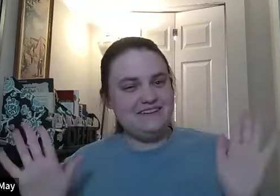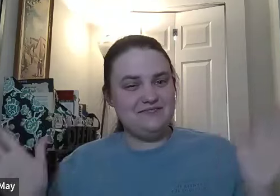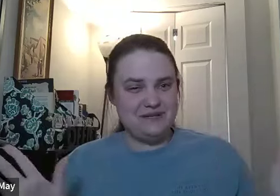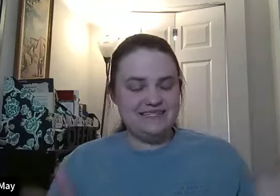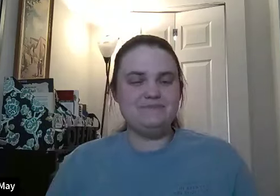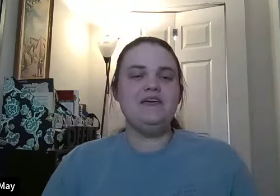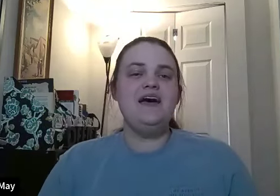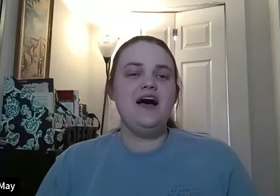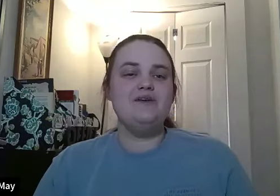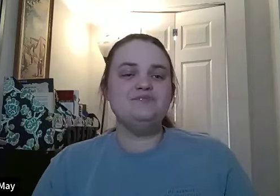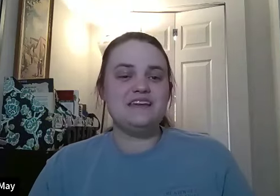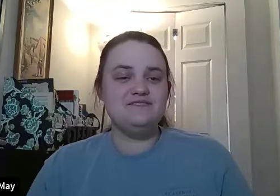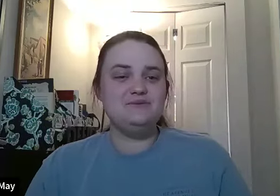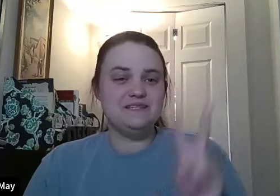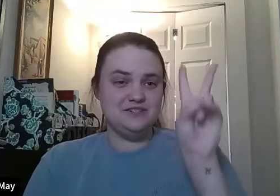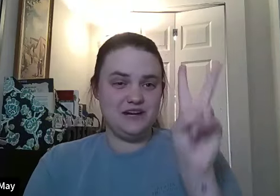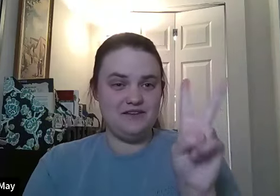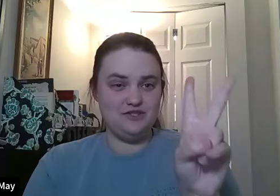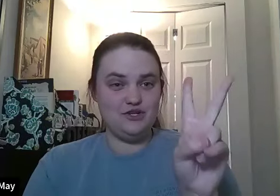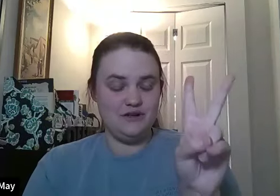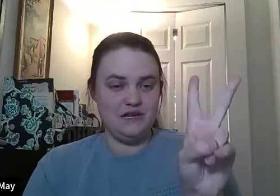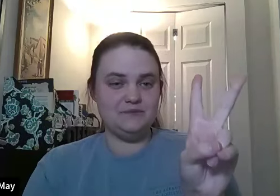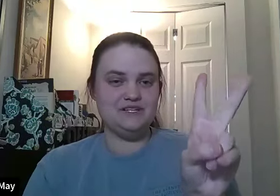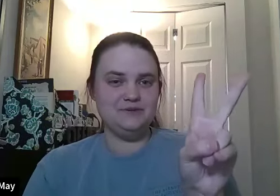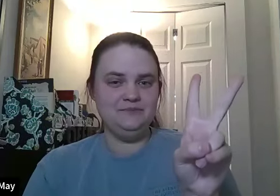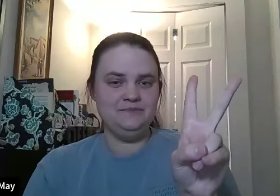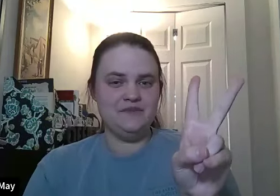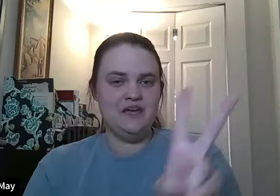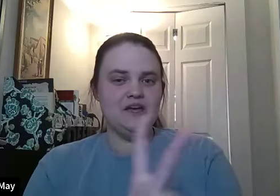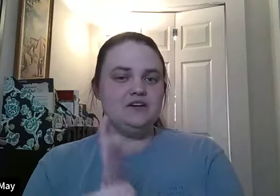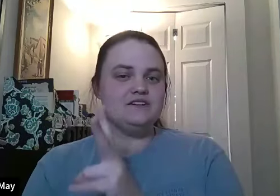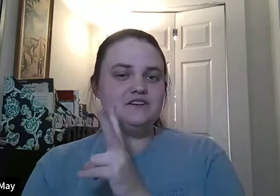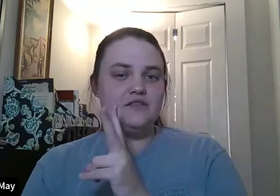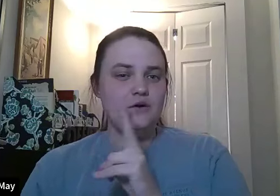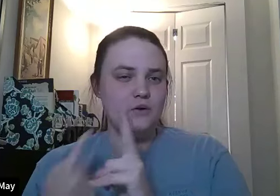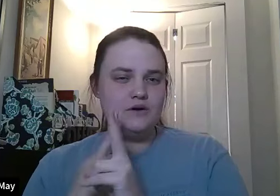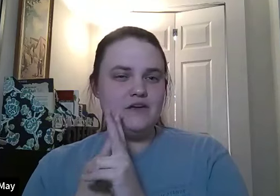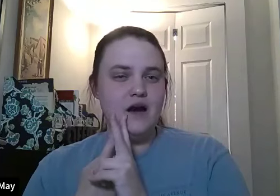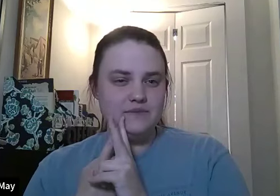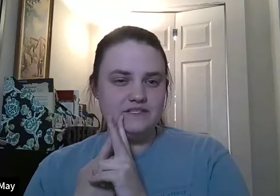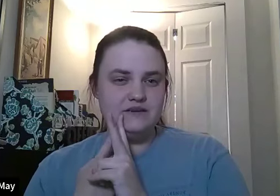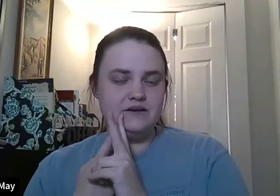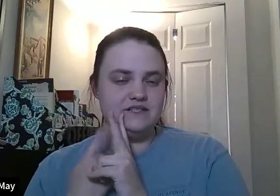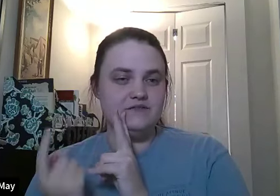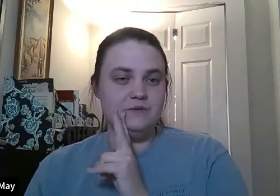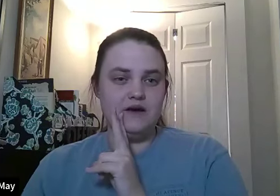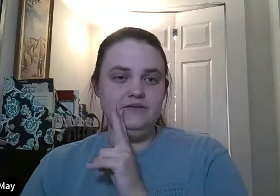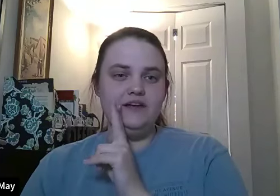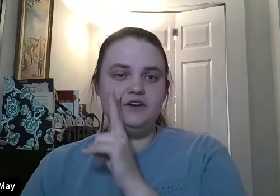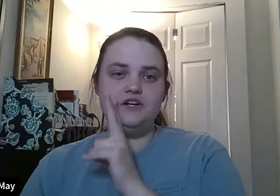for twins. So the sign for twins is you're going to have two, and the number 2. You're going to start in the corner of the opposite side of your mouth, and you're going to